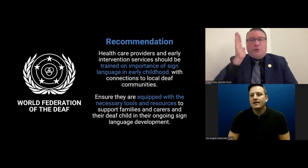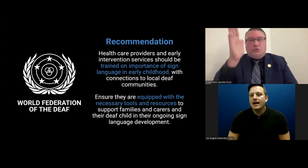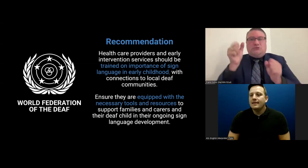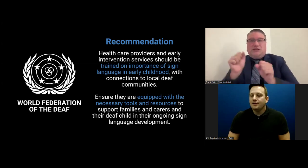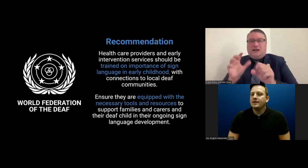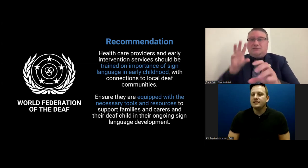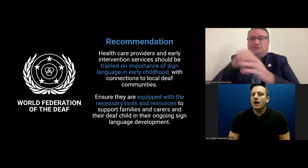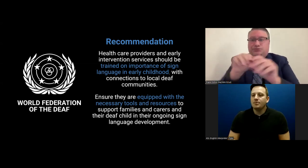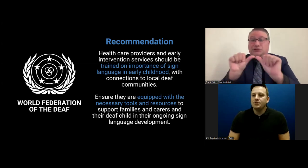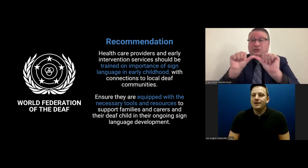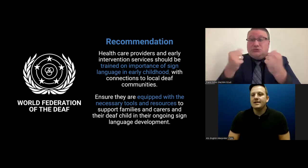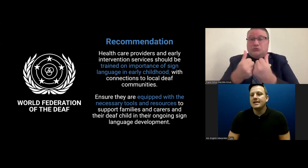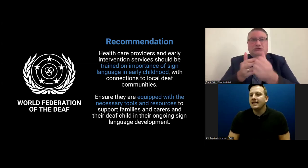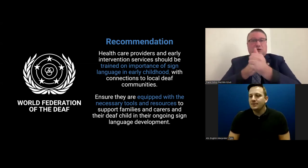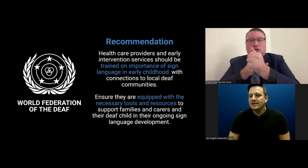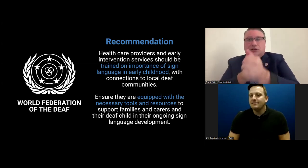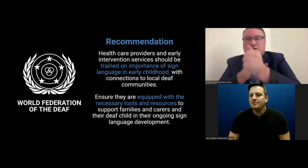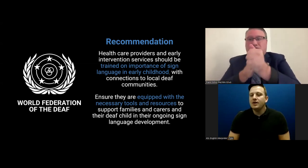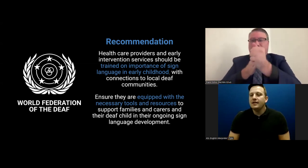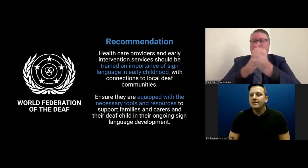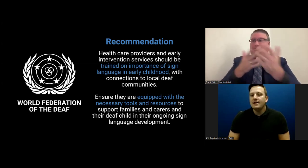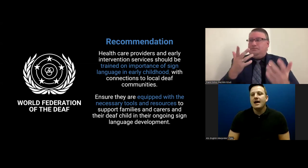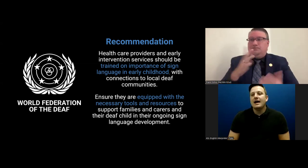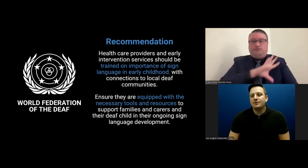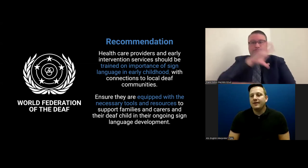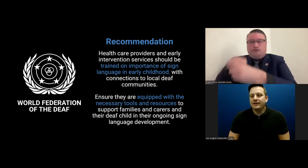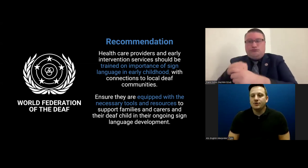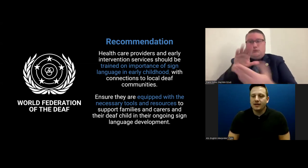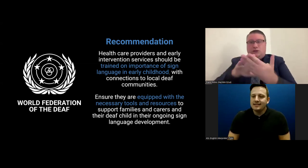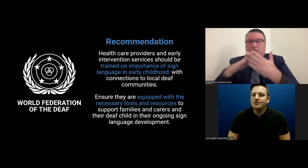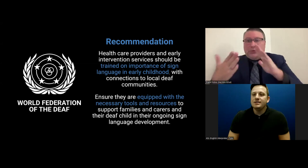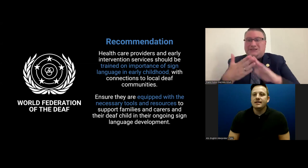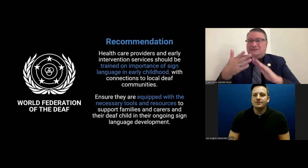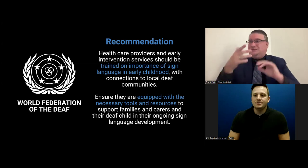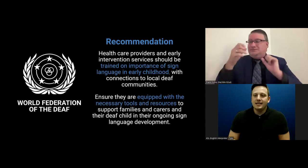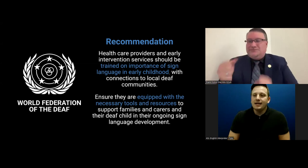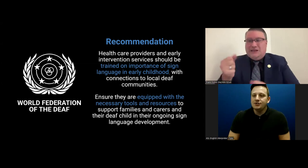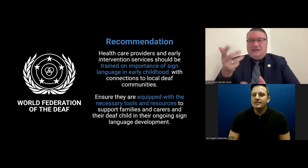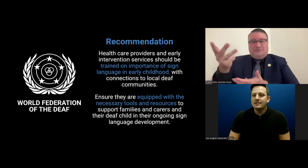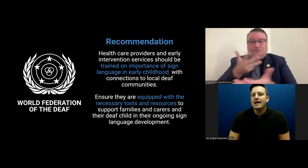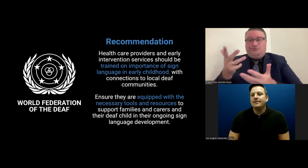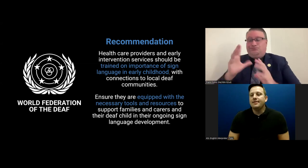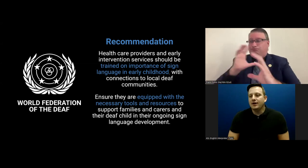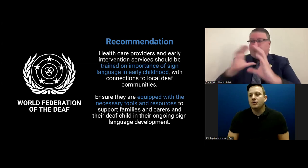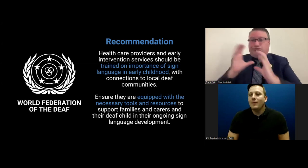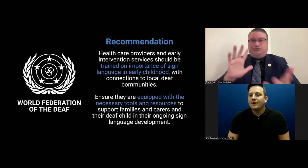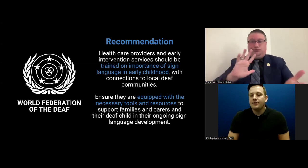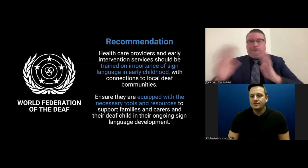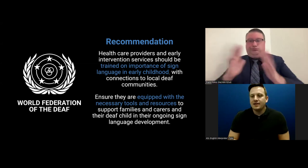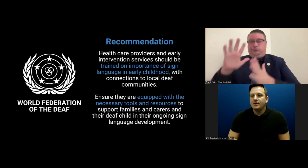And that there is the opportunity to connect with the deaf community through various organizations and associations, that they are aware that there's a community